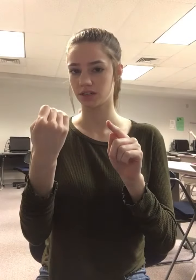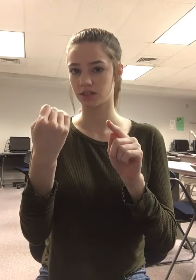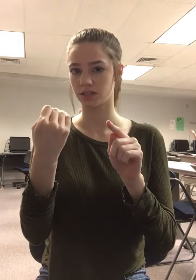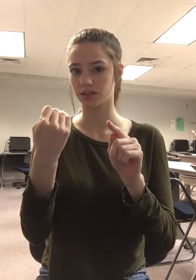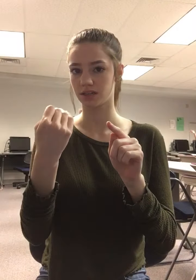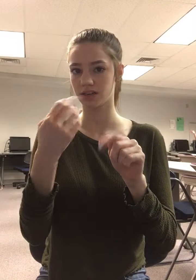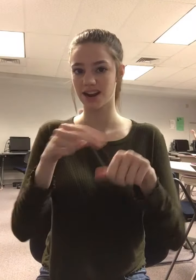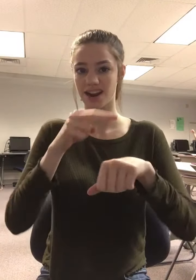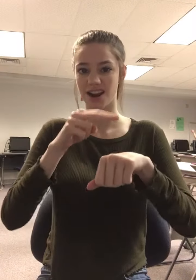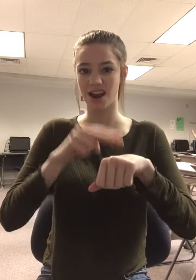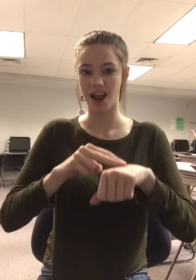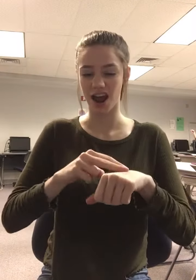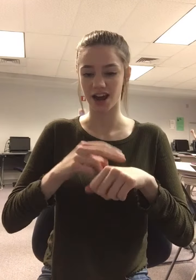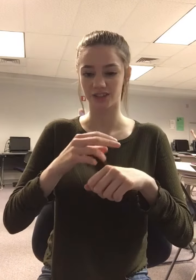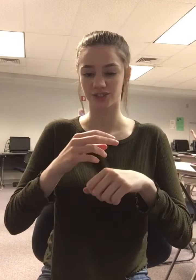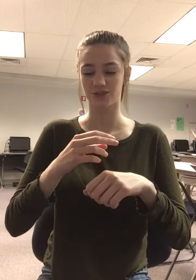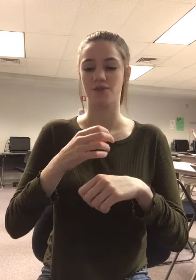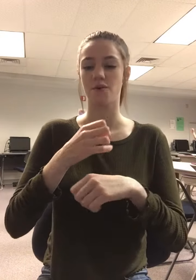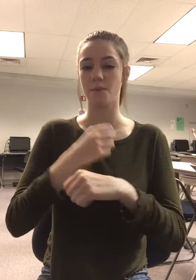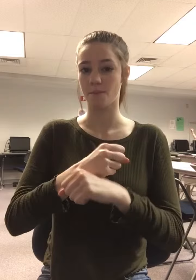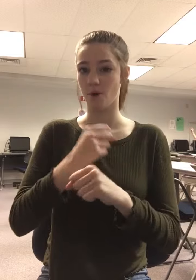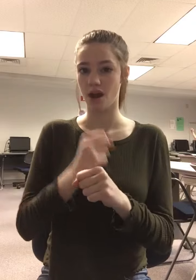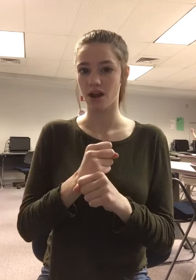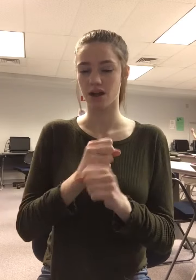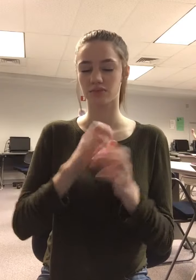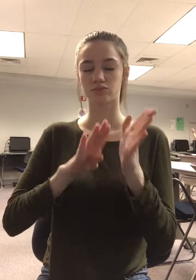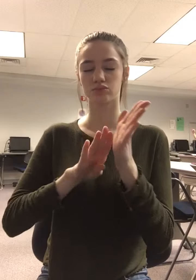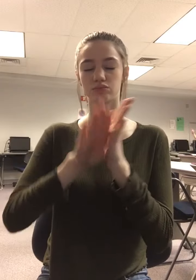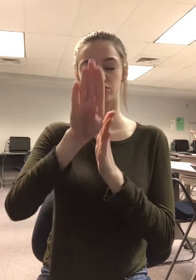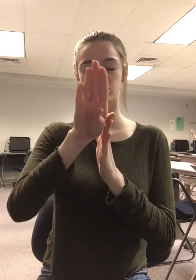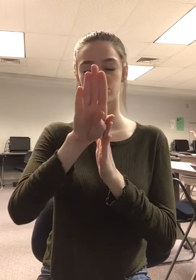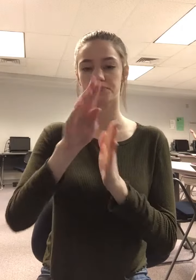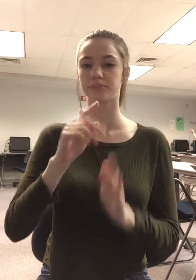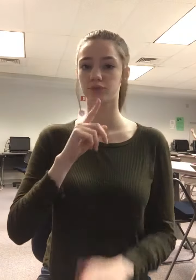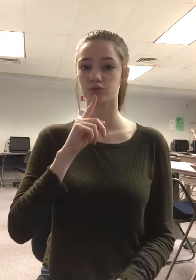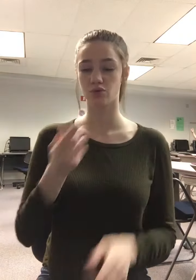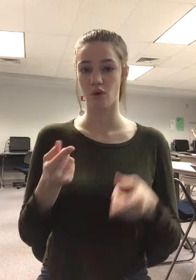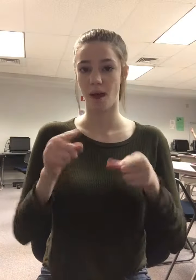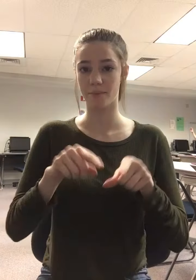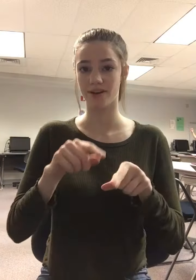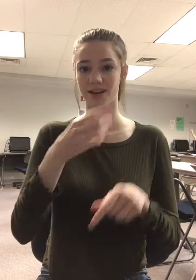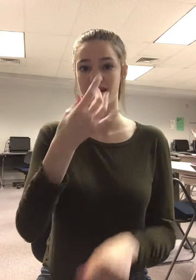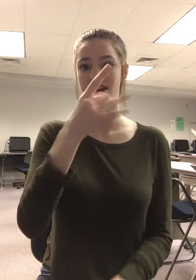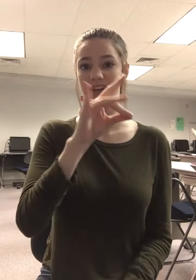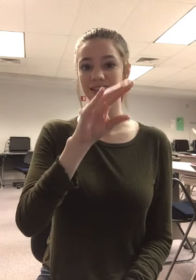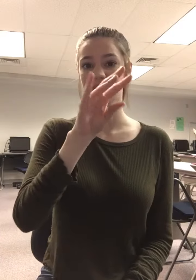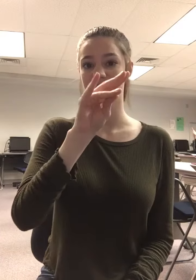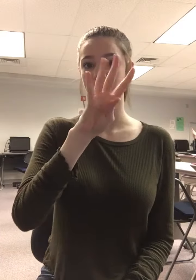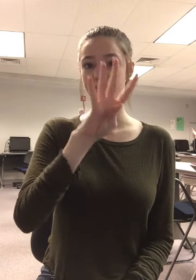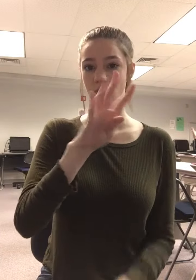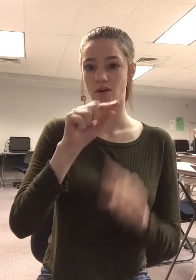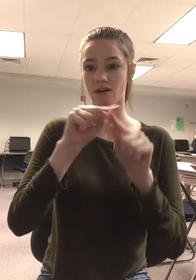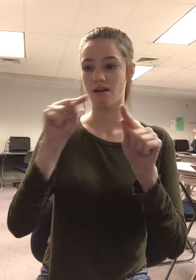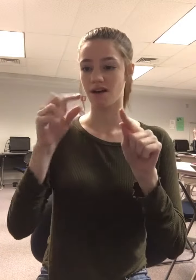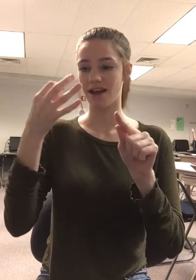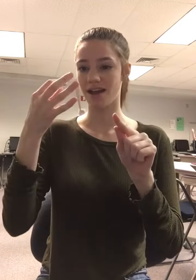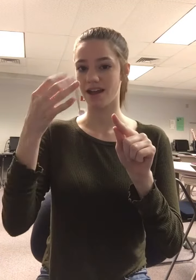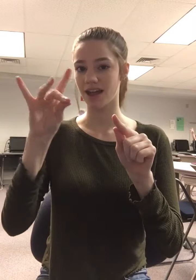national product skyrocketed. As a matter of fact, between 1874 and 1883,